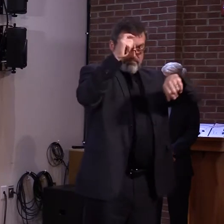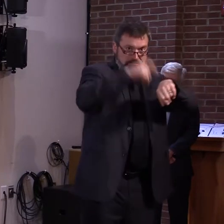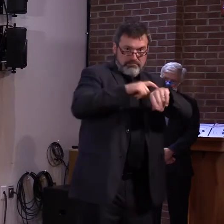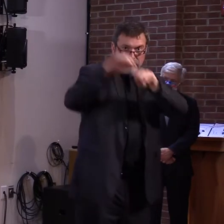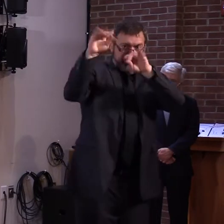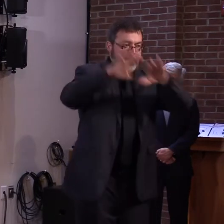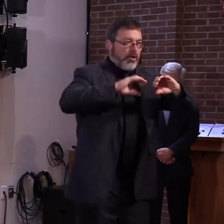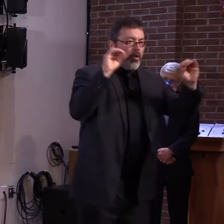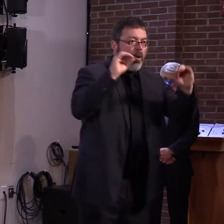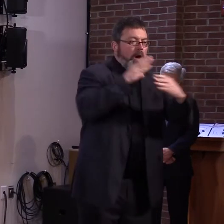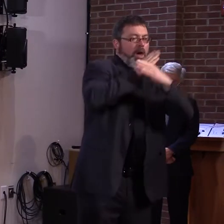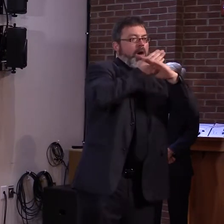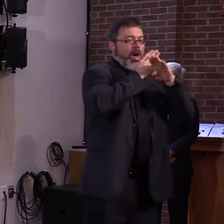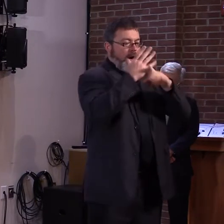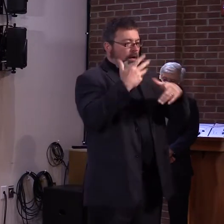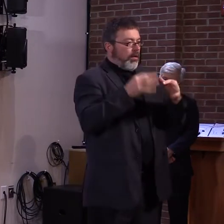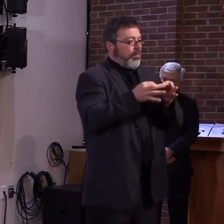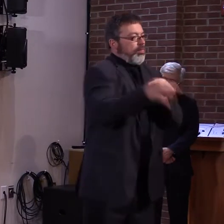do you